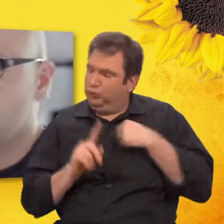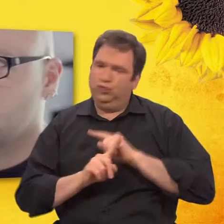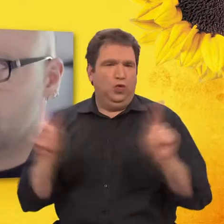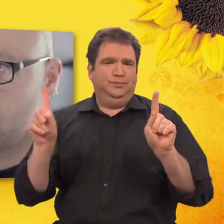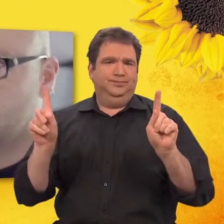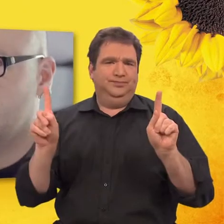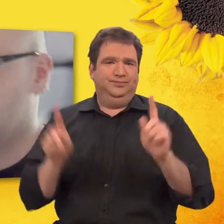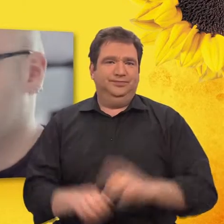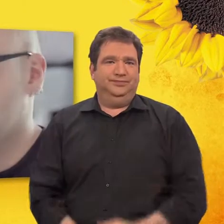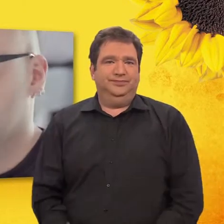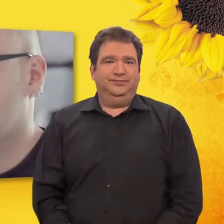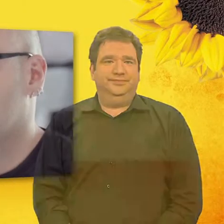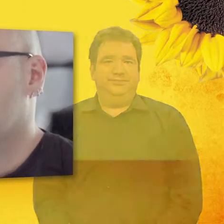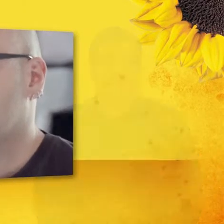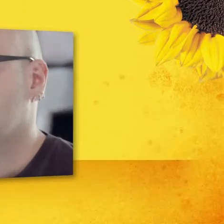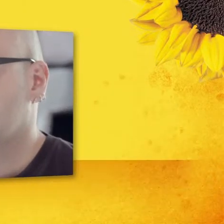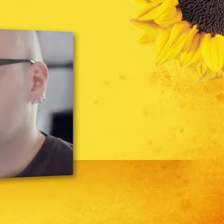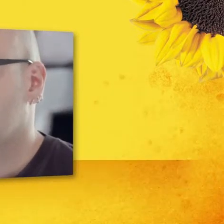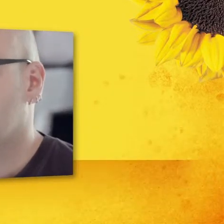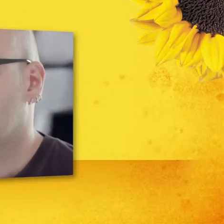yo viviendo de gorra de alguna manera, pues no.